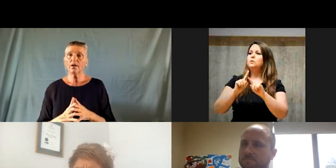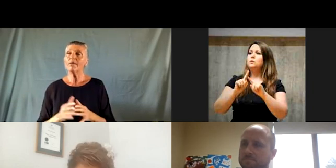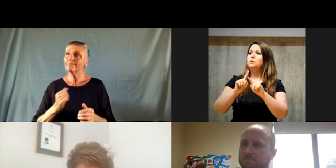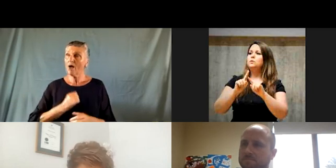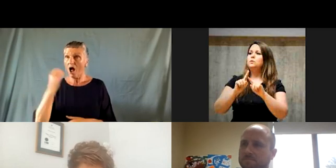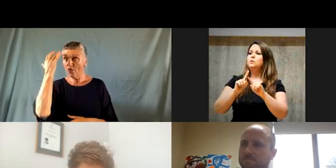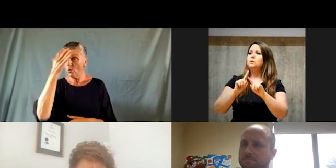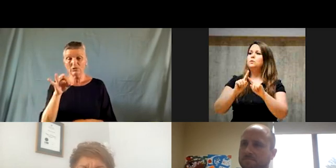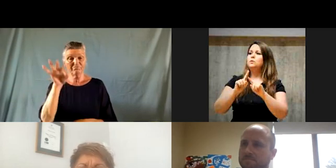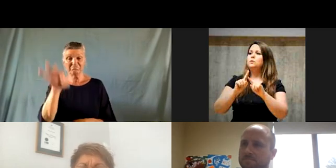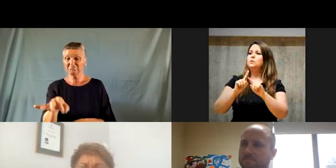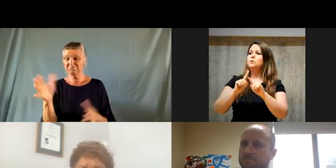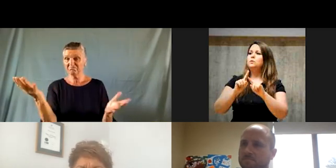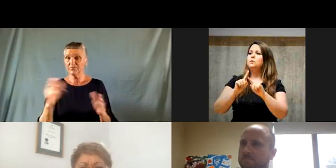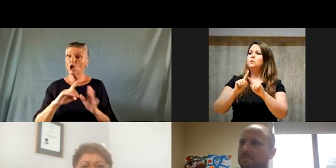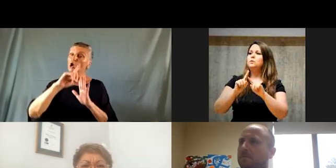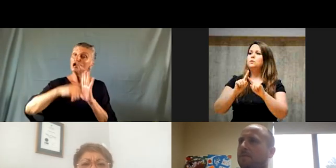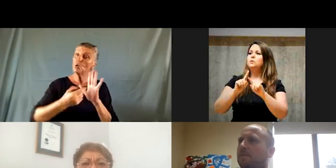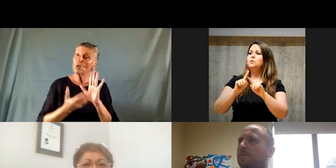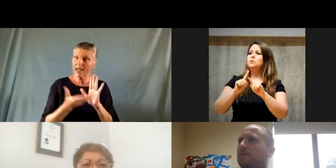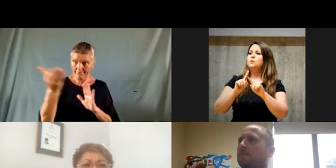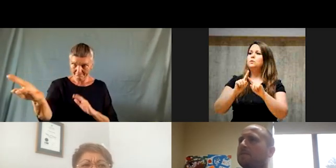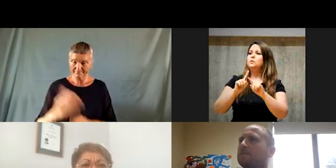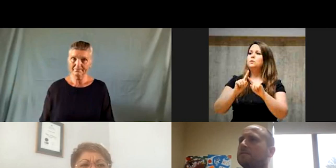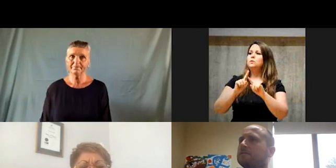part. Juliana, I'll hand back to you.